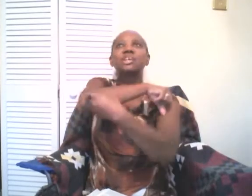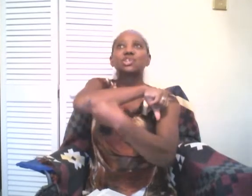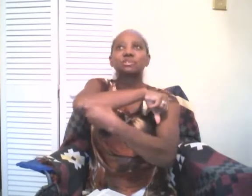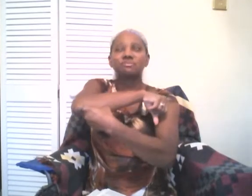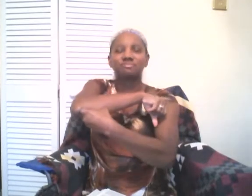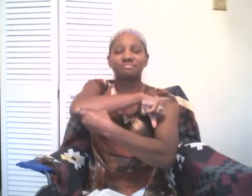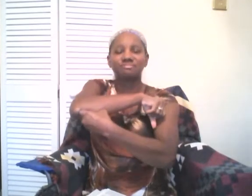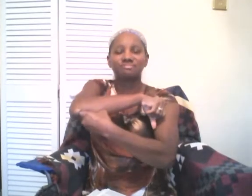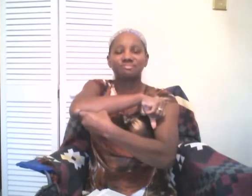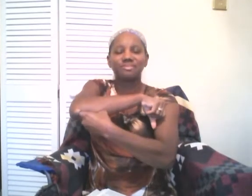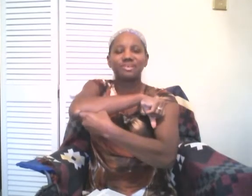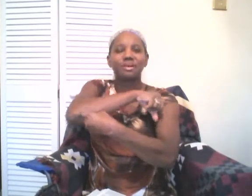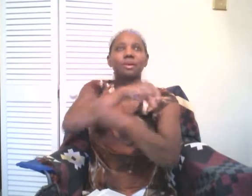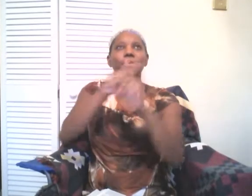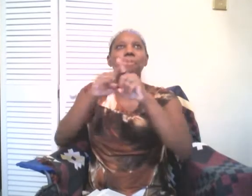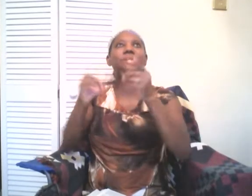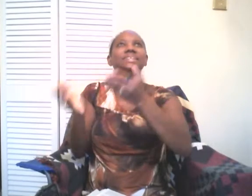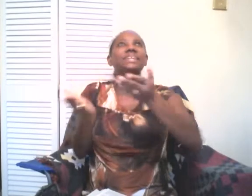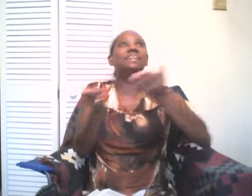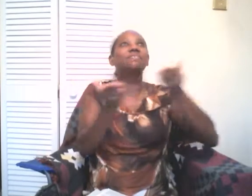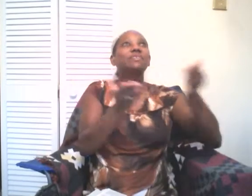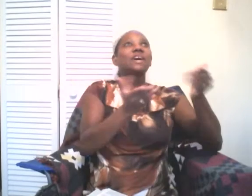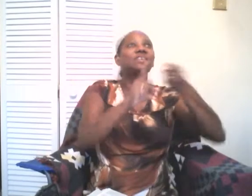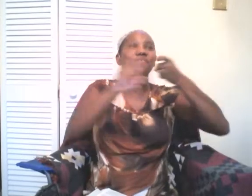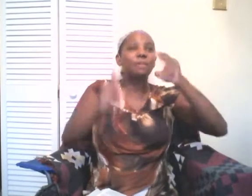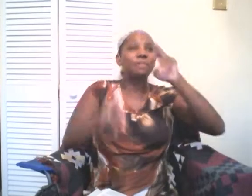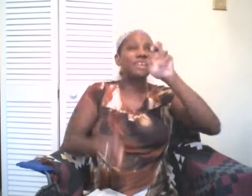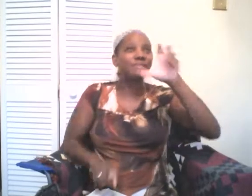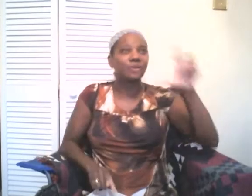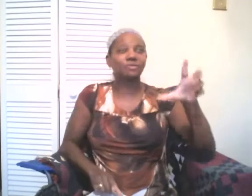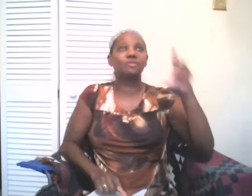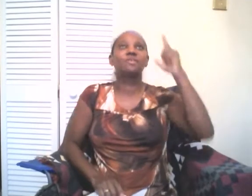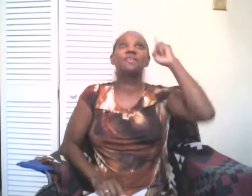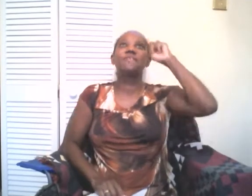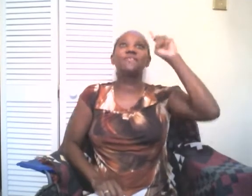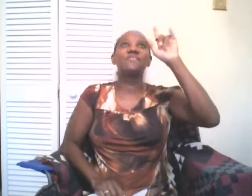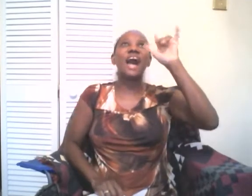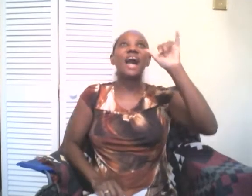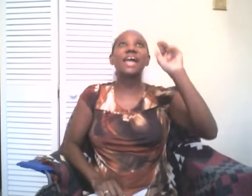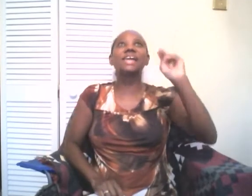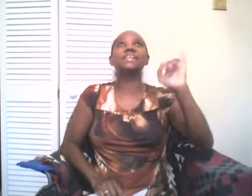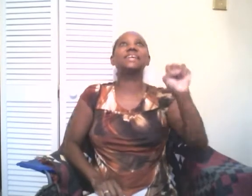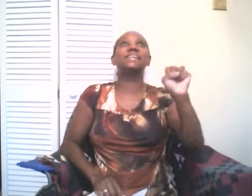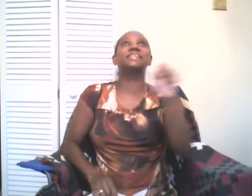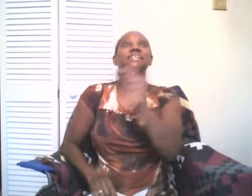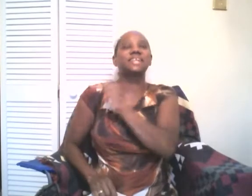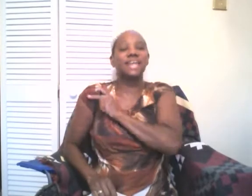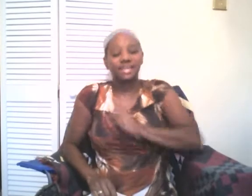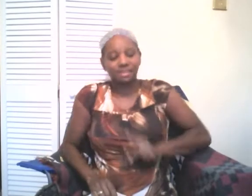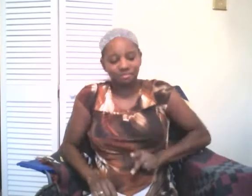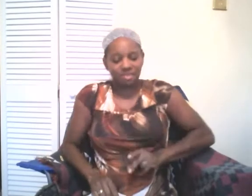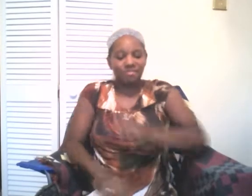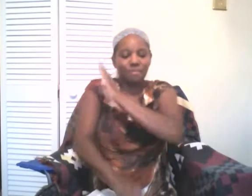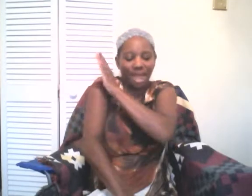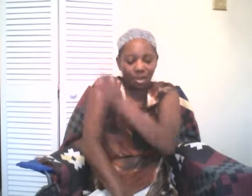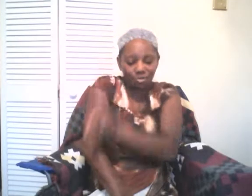temptation, but deliver us from evil. For thine is the kingdom, the power,